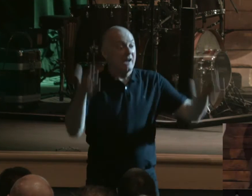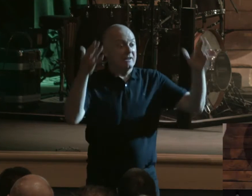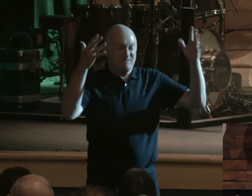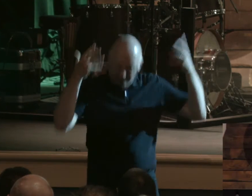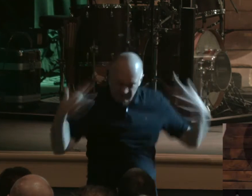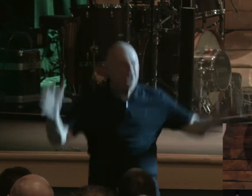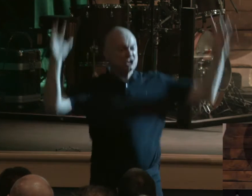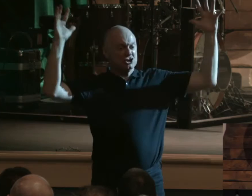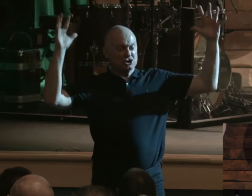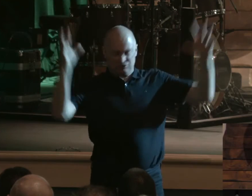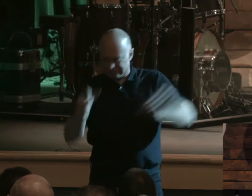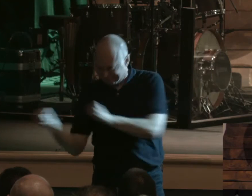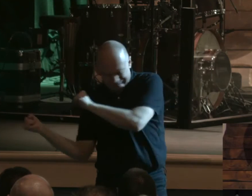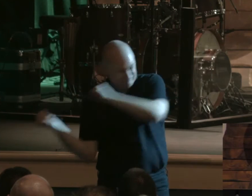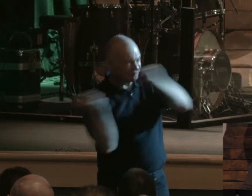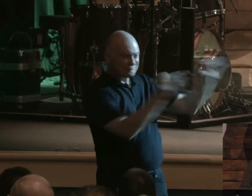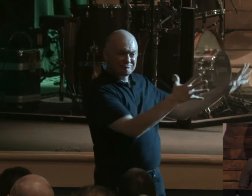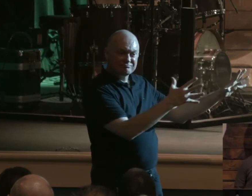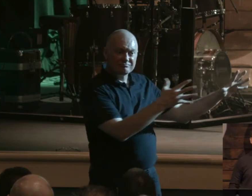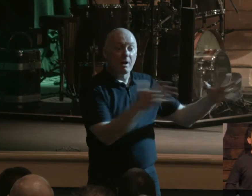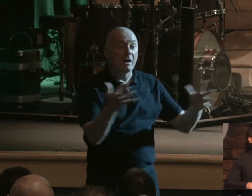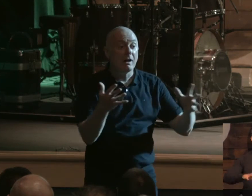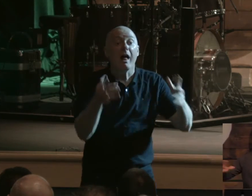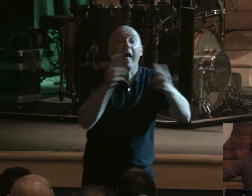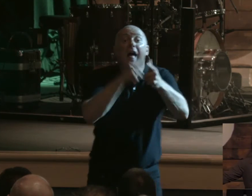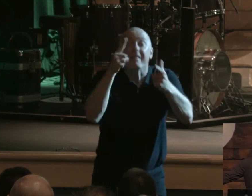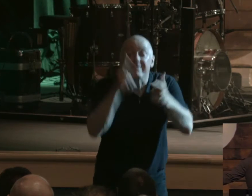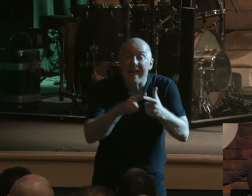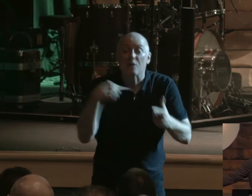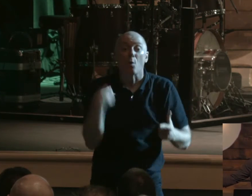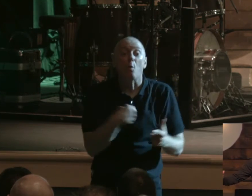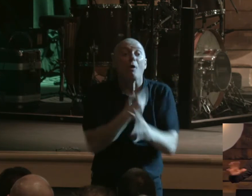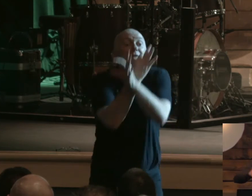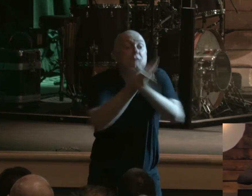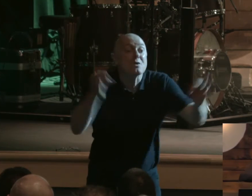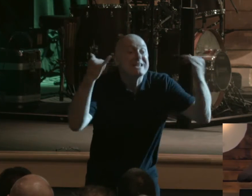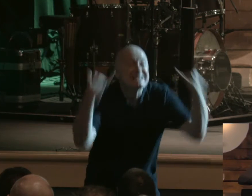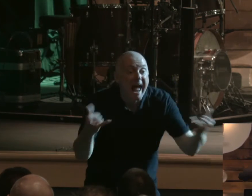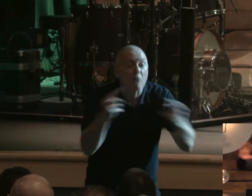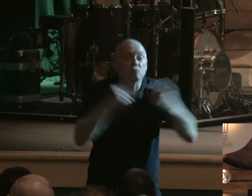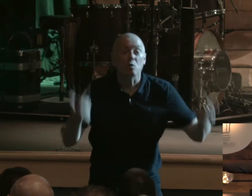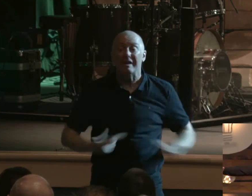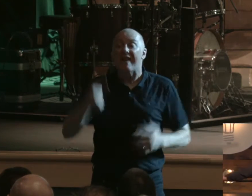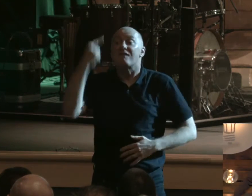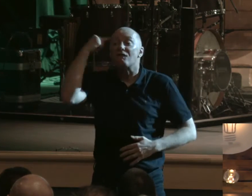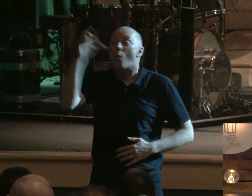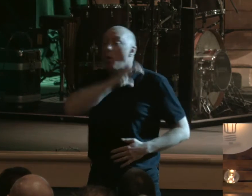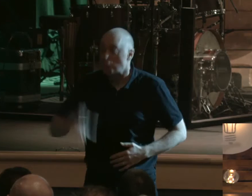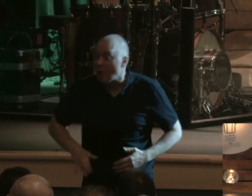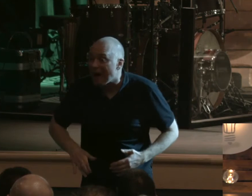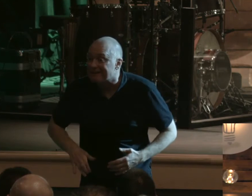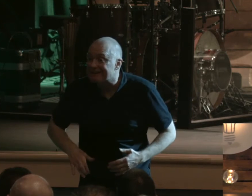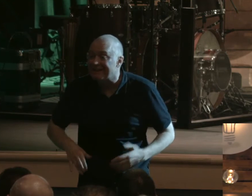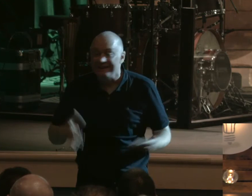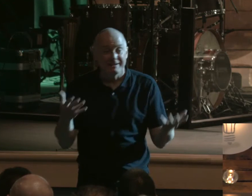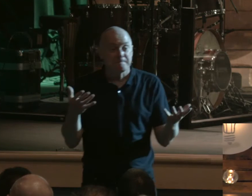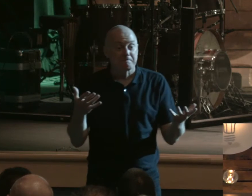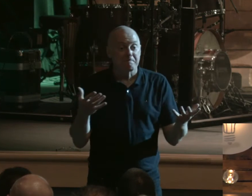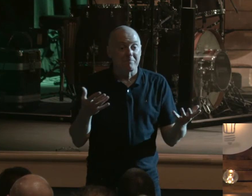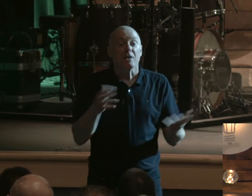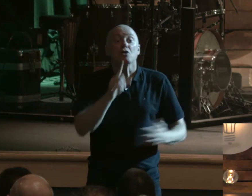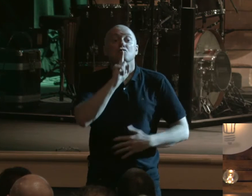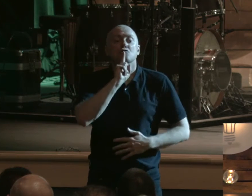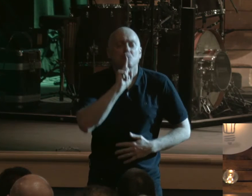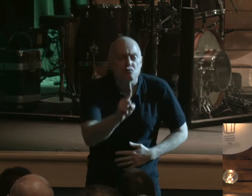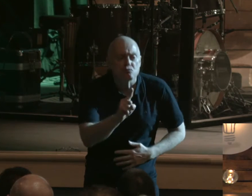It dies with Christ on the cross, which then frees us now to live for Christ in